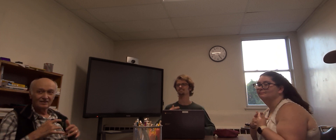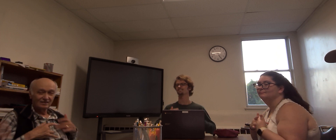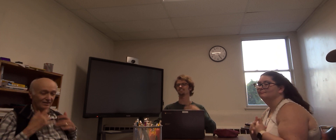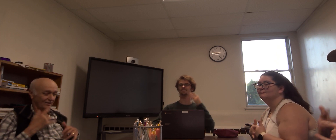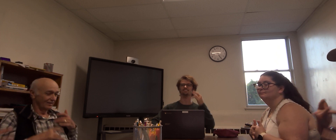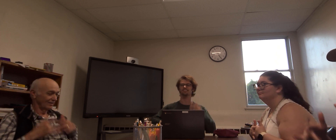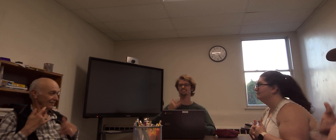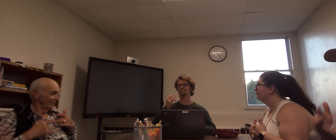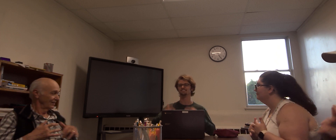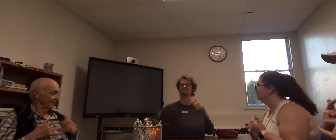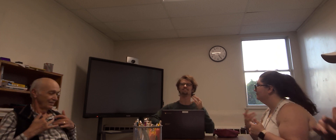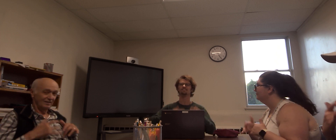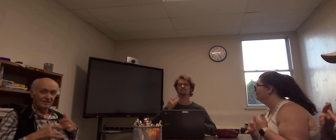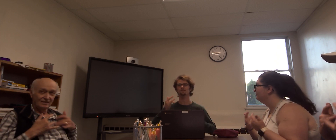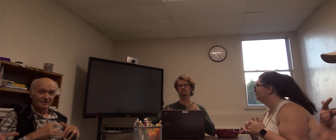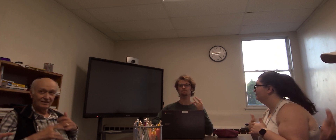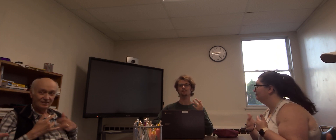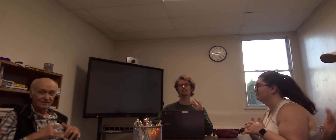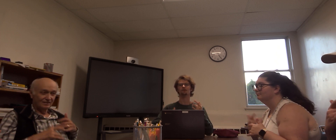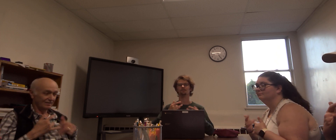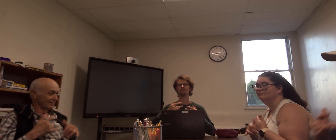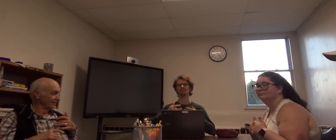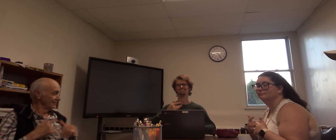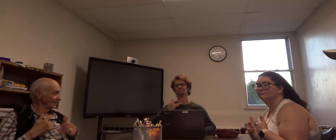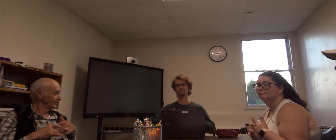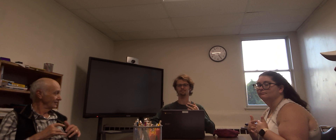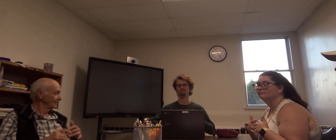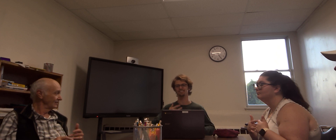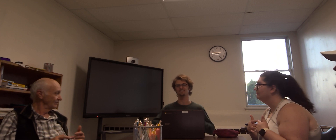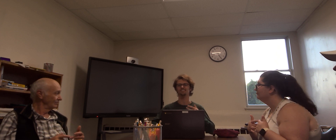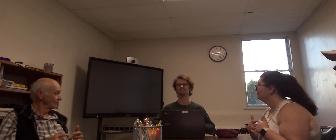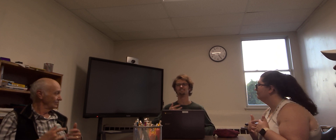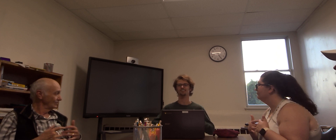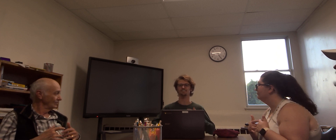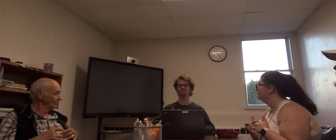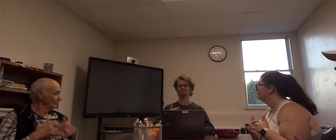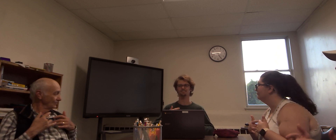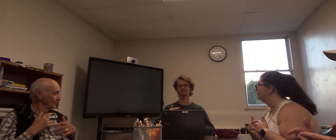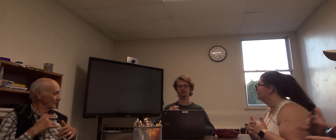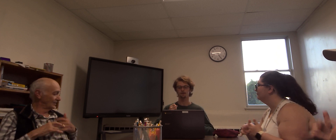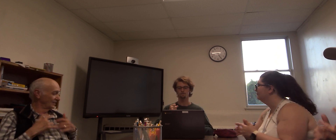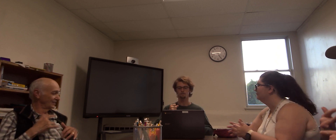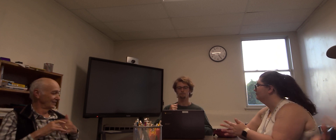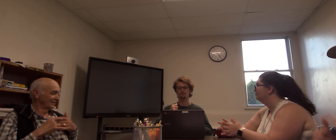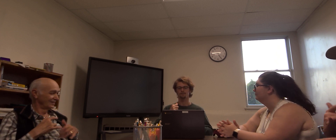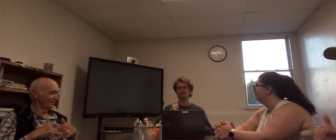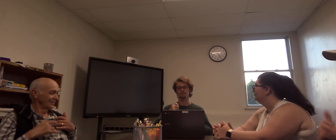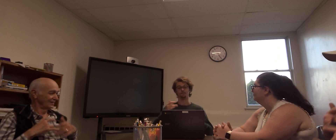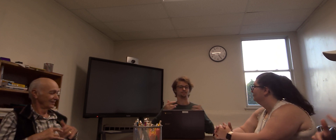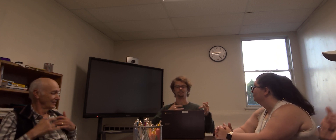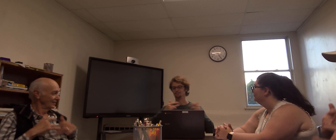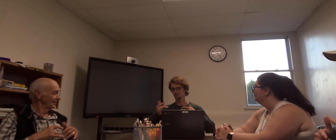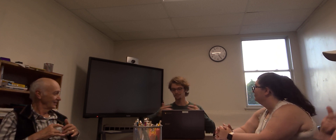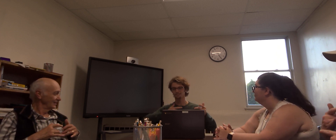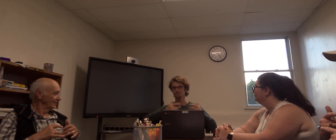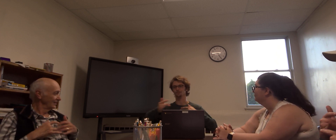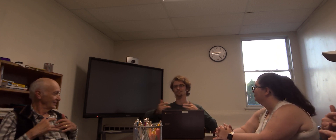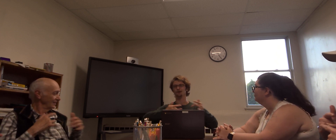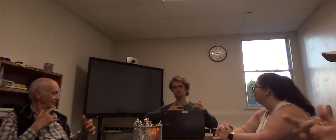Excited, excited. There is a conflicted. like this. conflicted. Which is straight up and down. There's concern, which goes